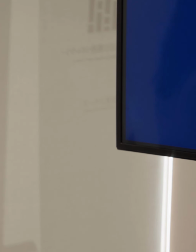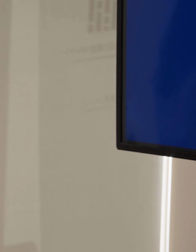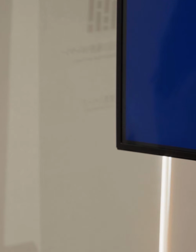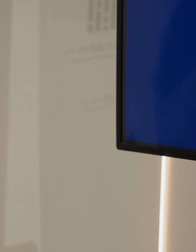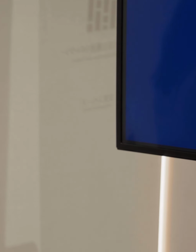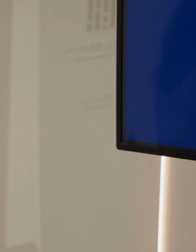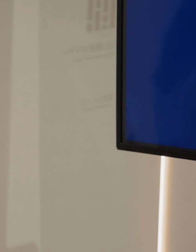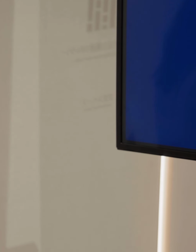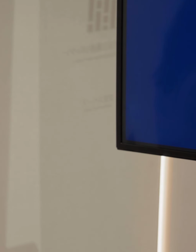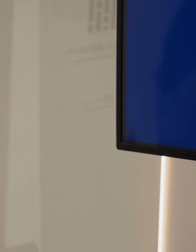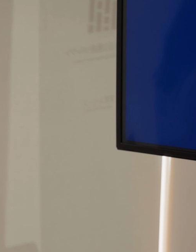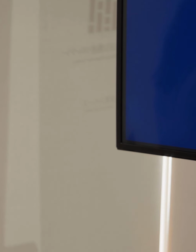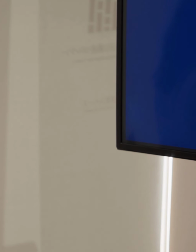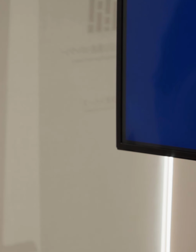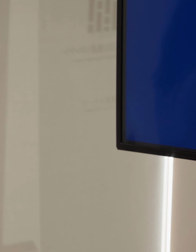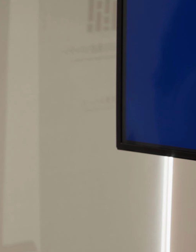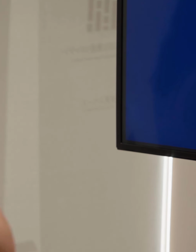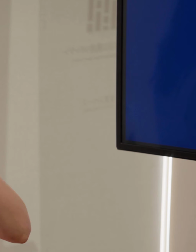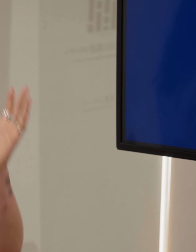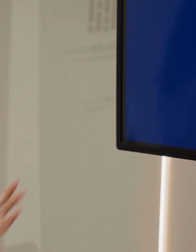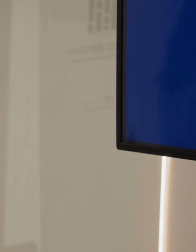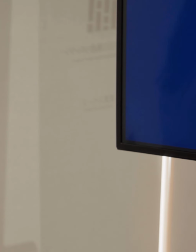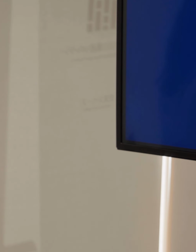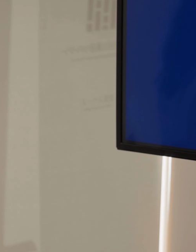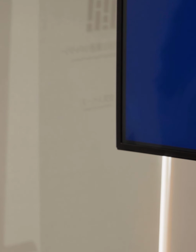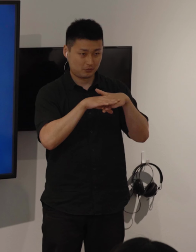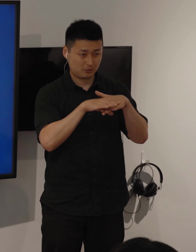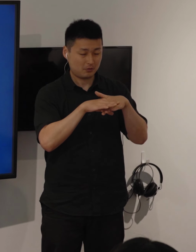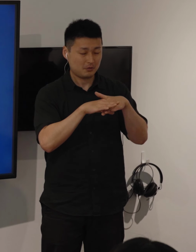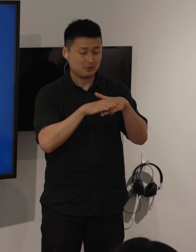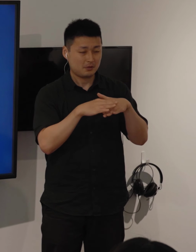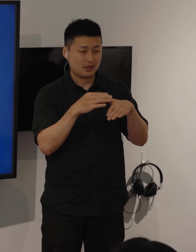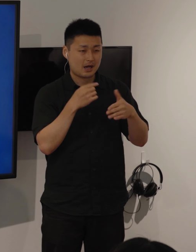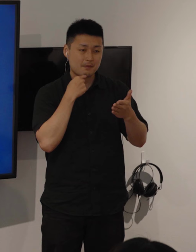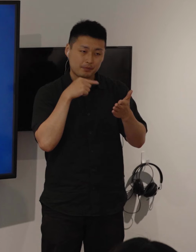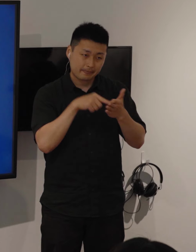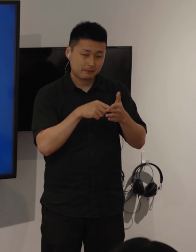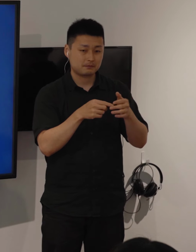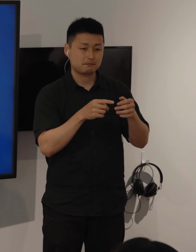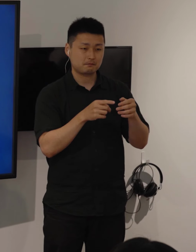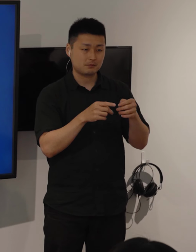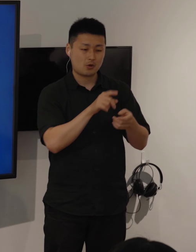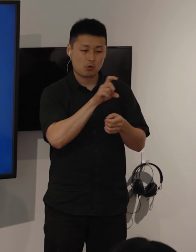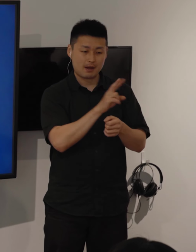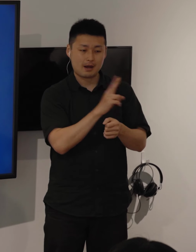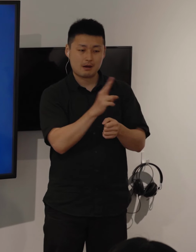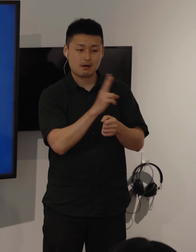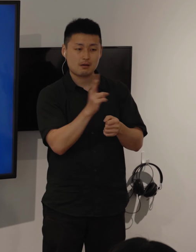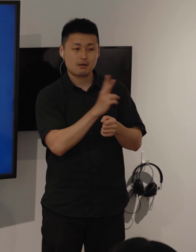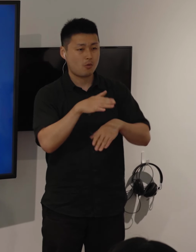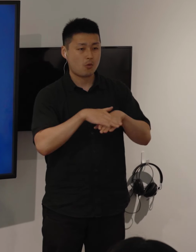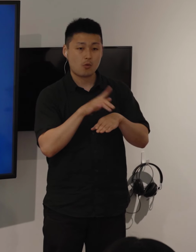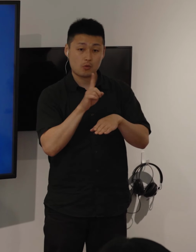in place when you work with disabled people, and more. And this is just what's coming soon. So